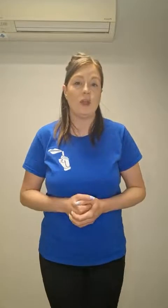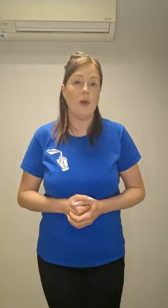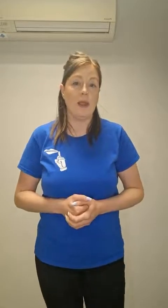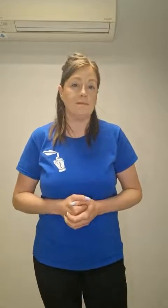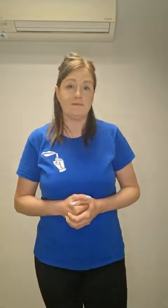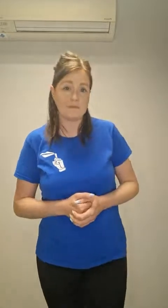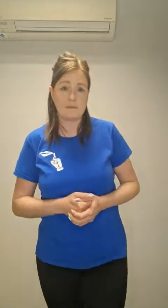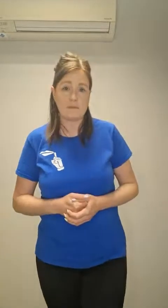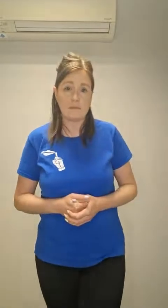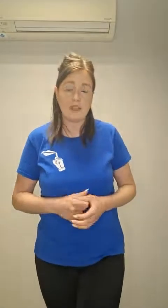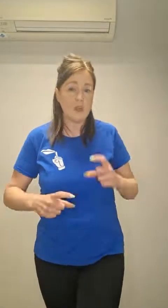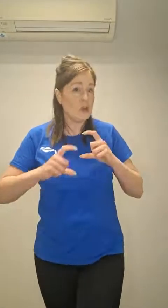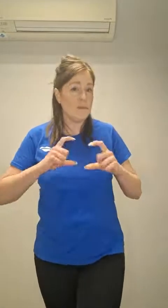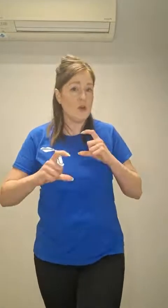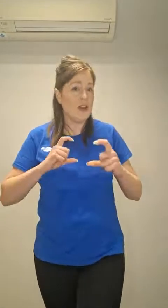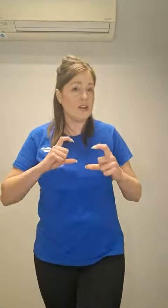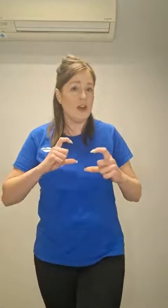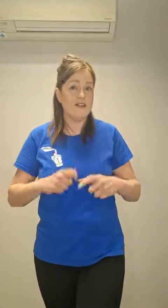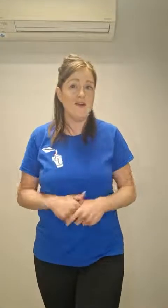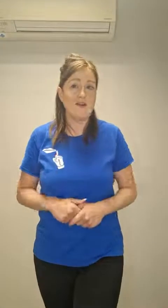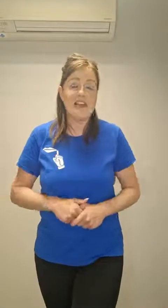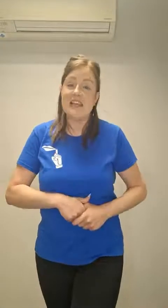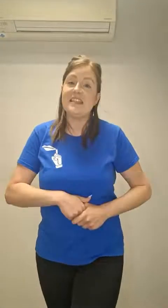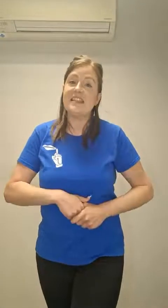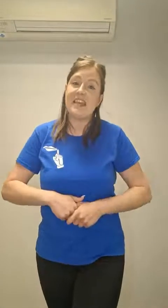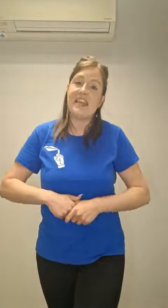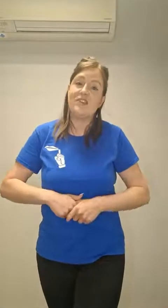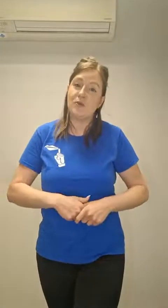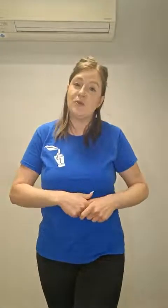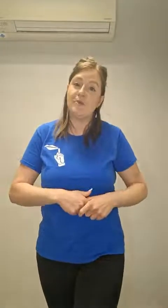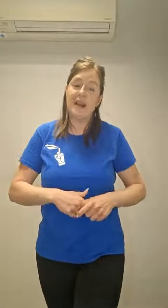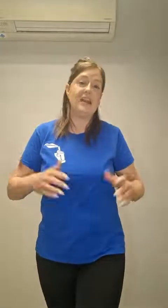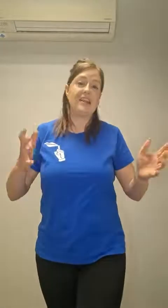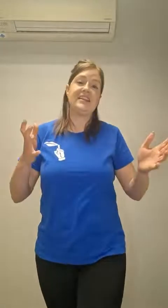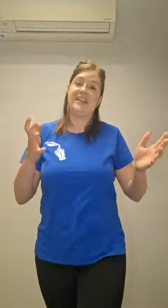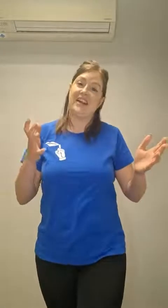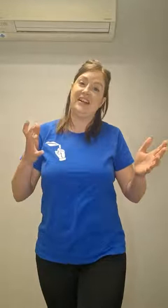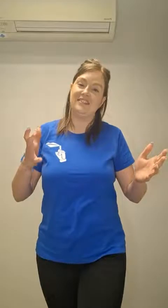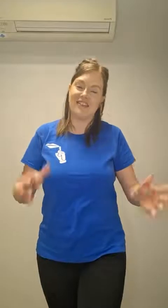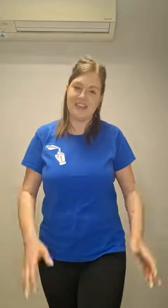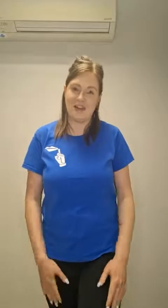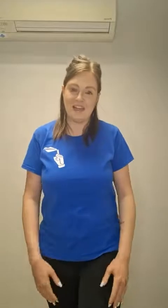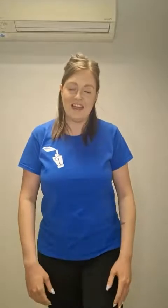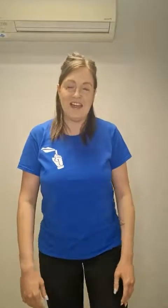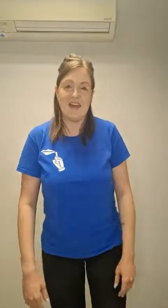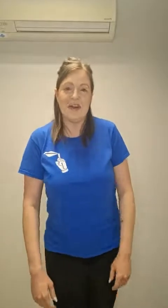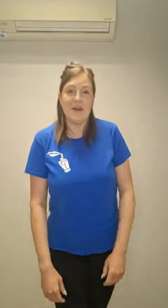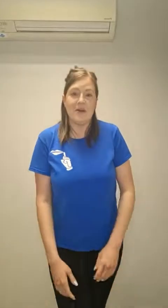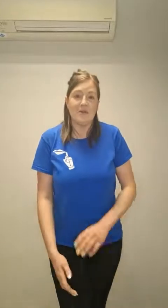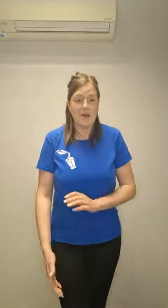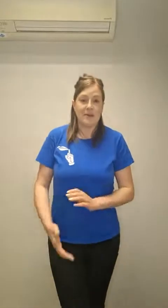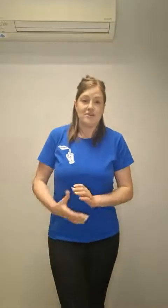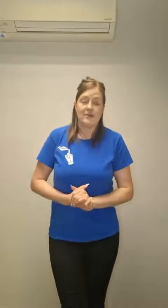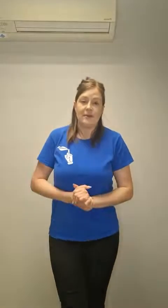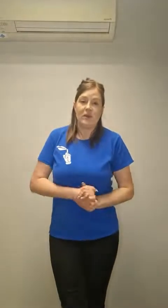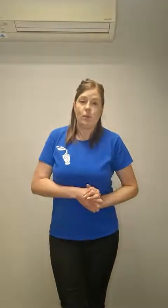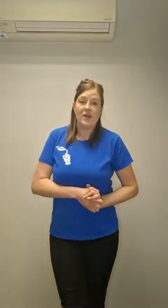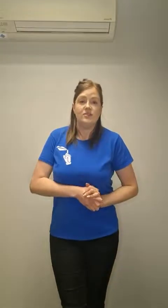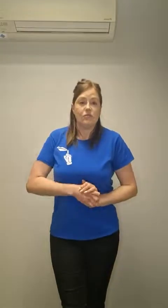going. Communication, after all, is the key to many things in life. So what I'm going to do is I'm going to whiz through our